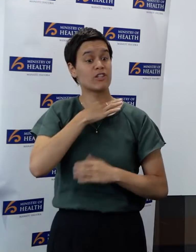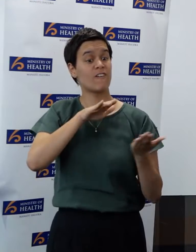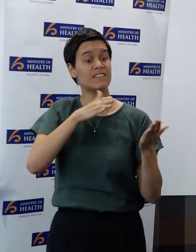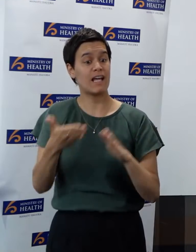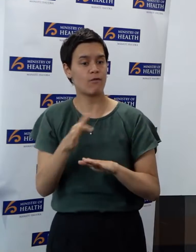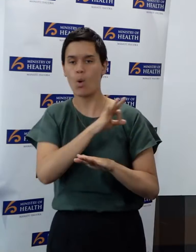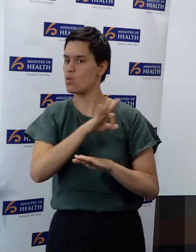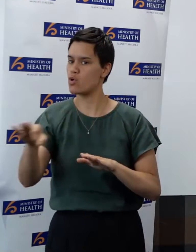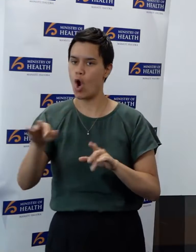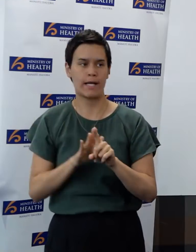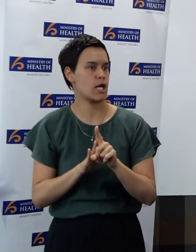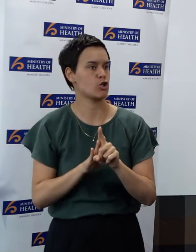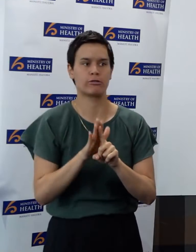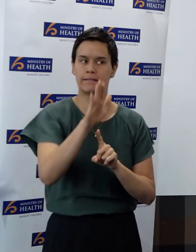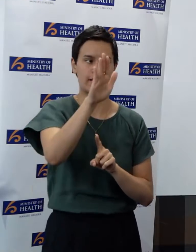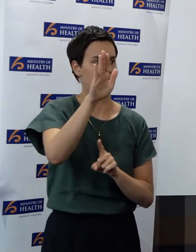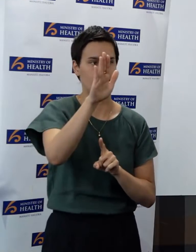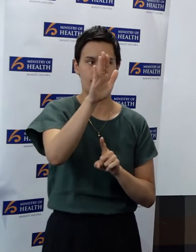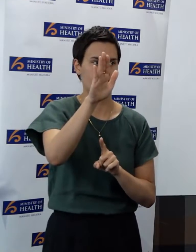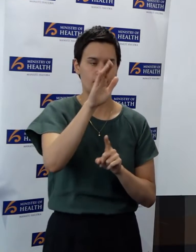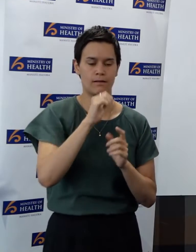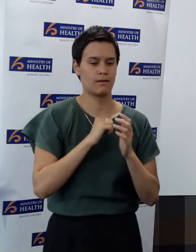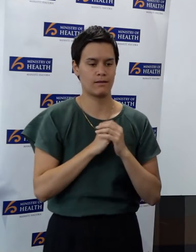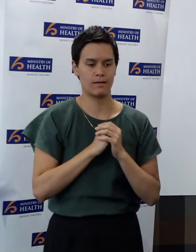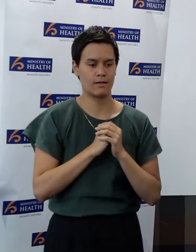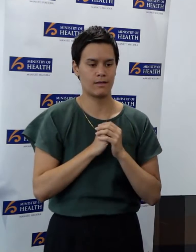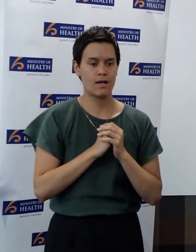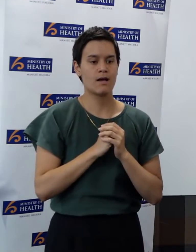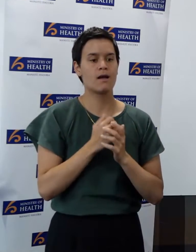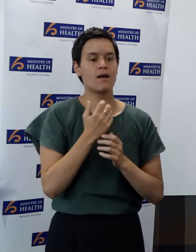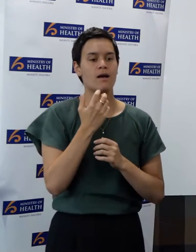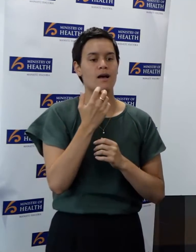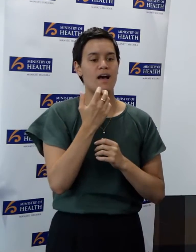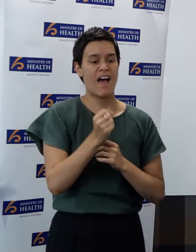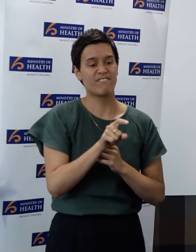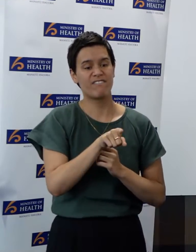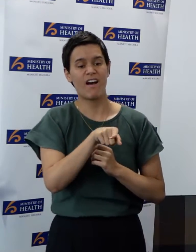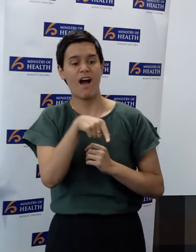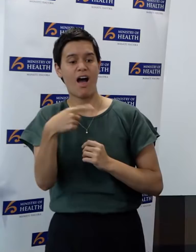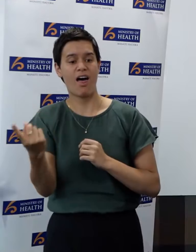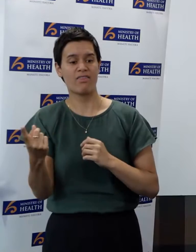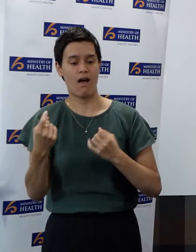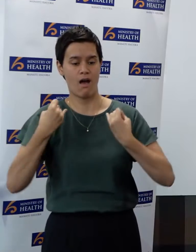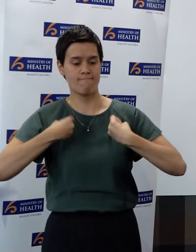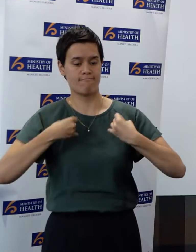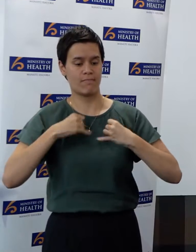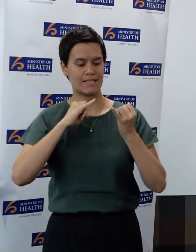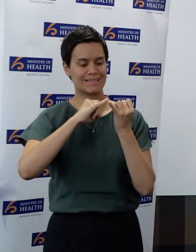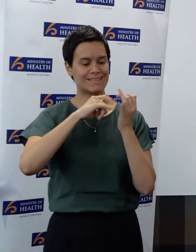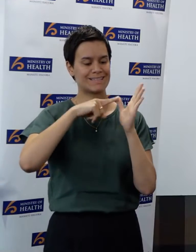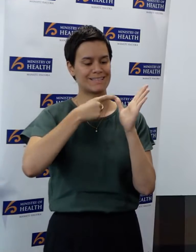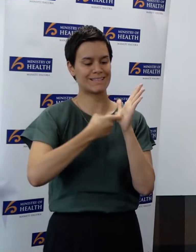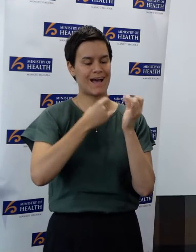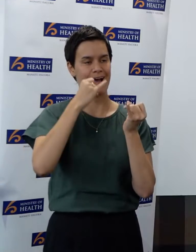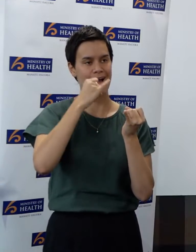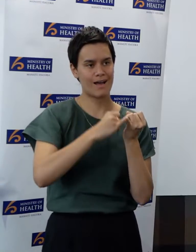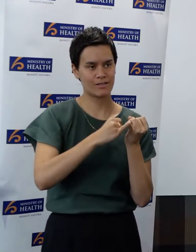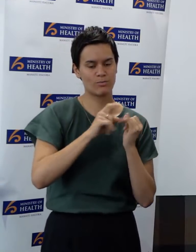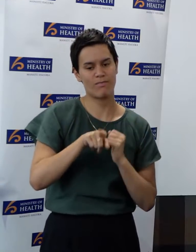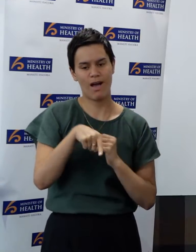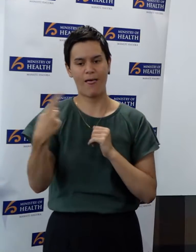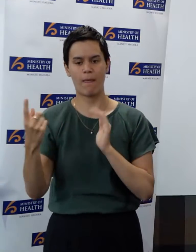the level of something like a coronavirus, the SARS coronavirus or the MERS coronavirus